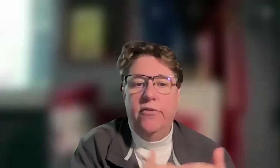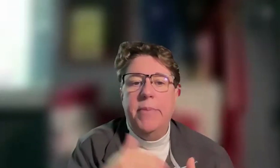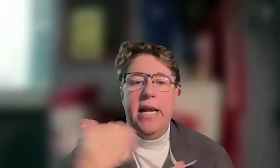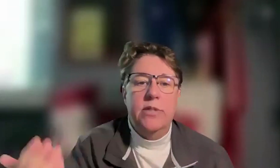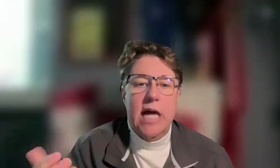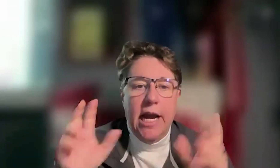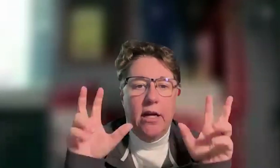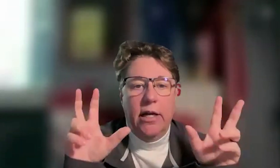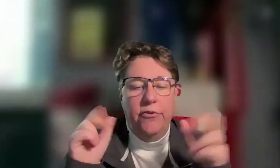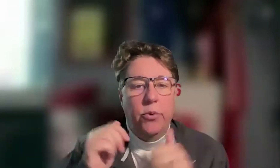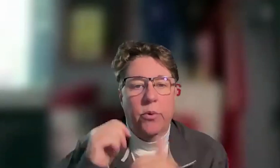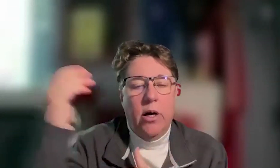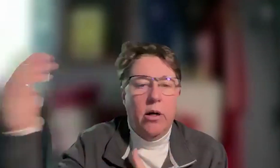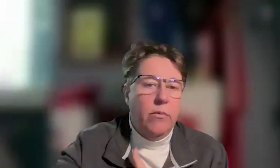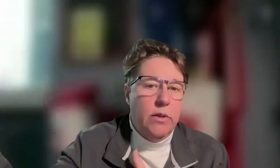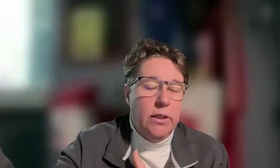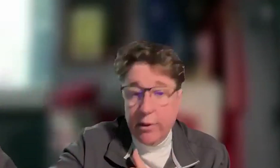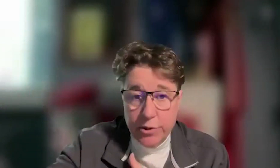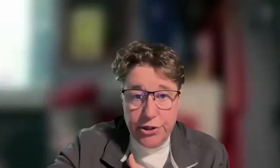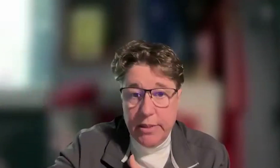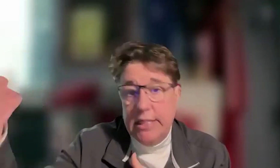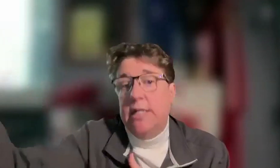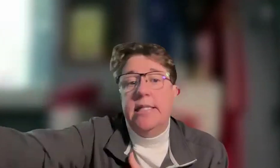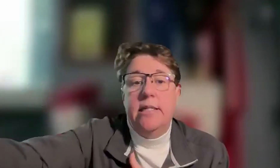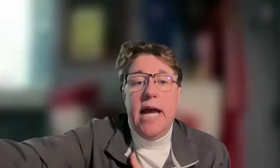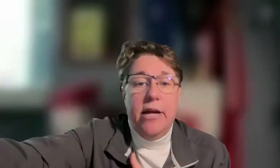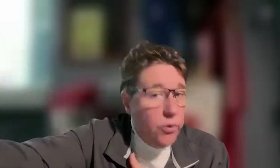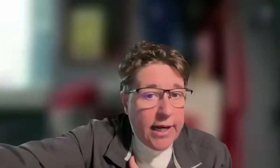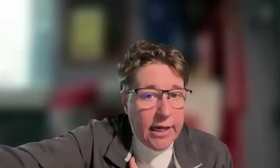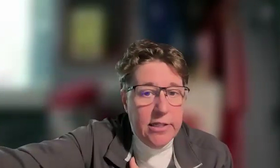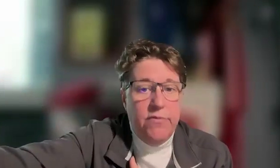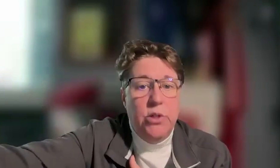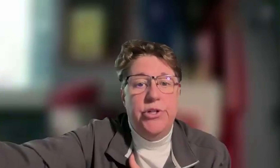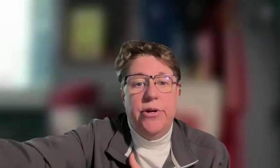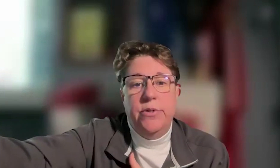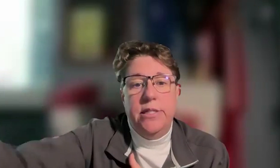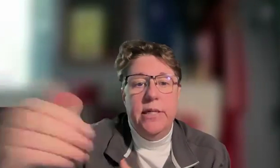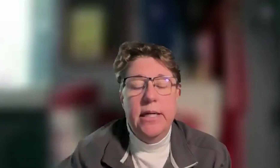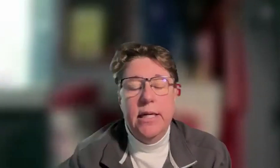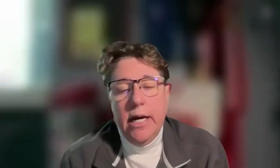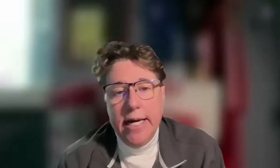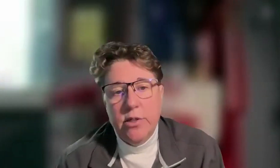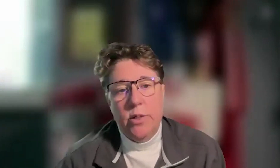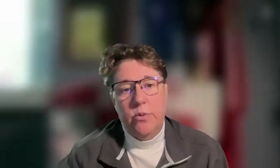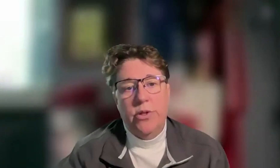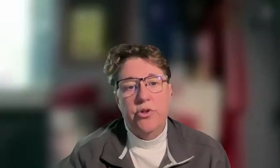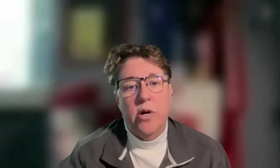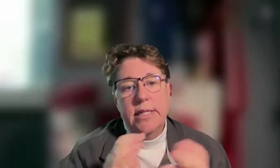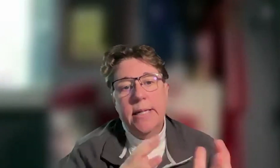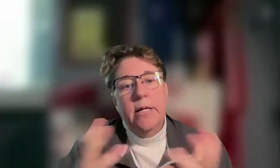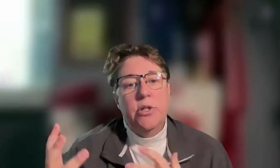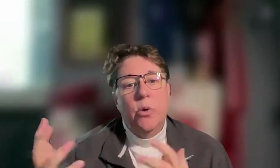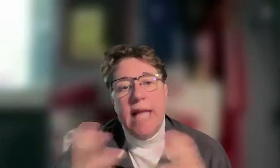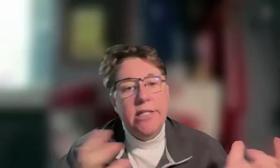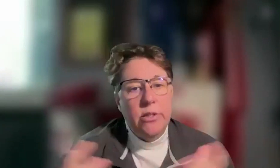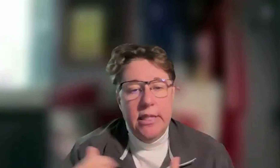now we're stepping outside into a legal regime that doesn't actually recognize the fiduciary duties as it was with a